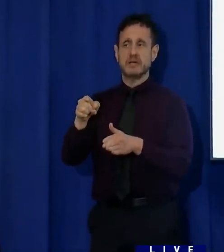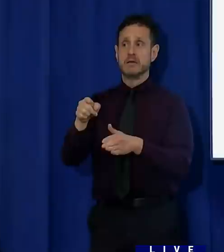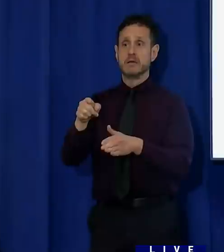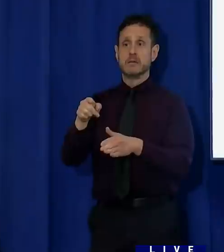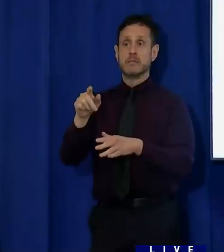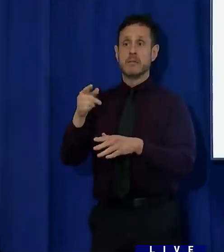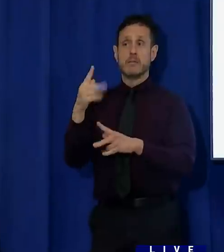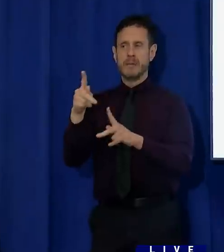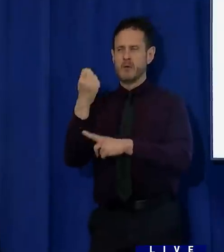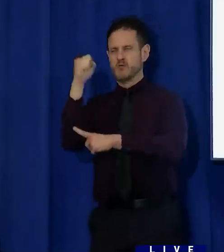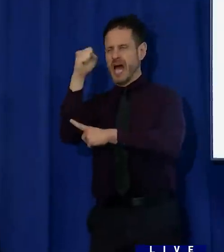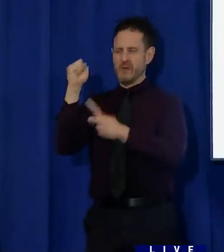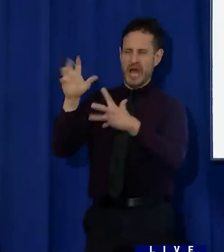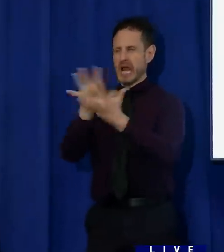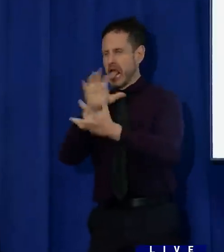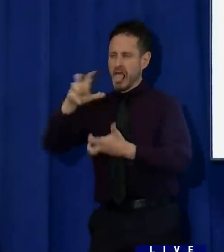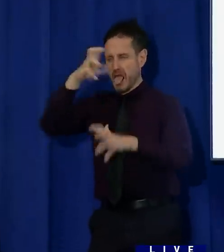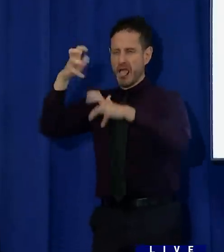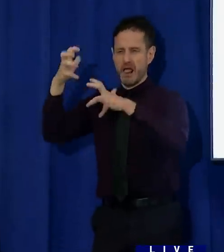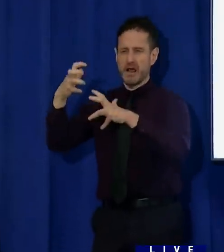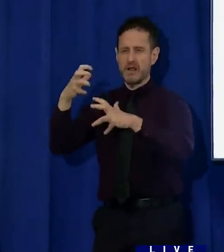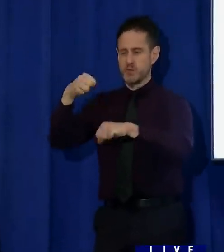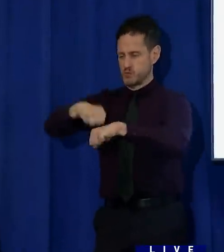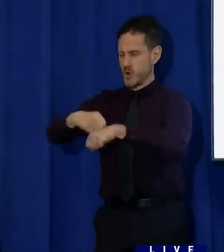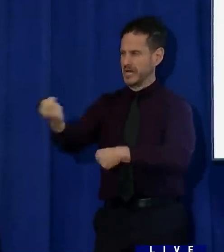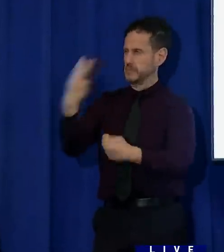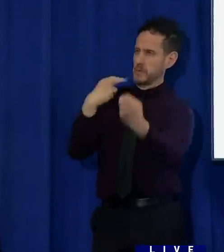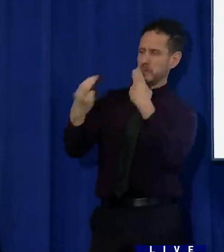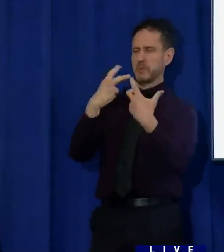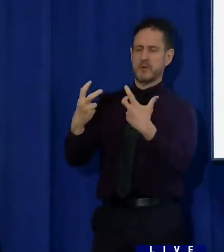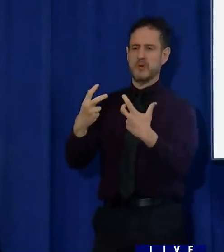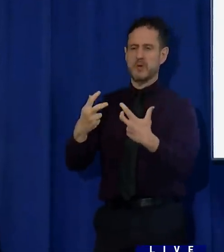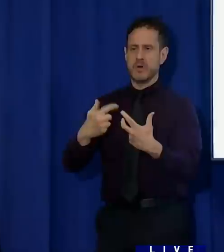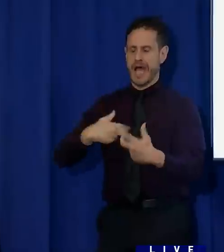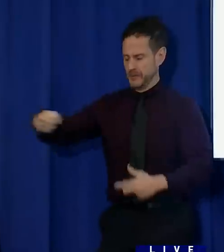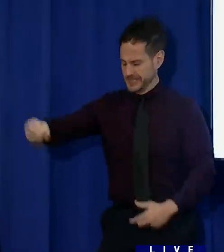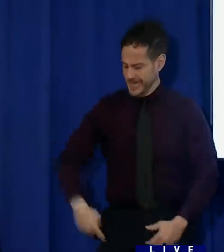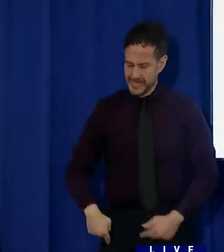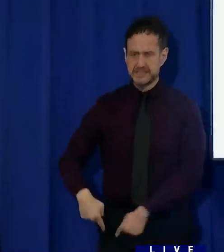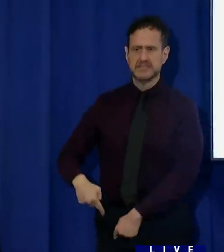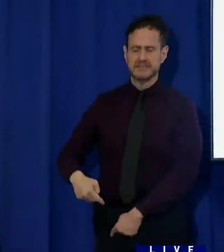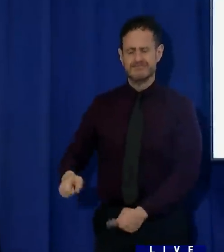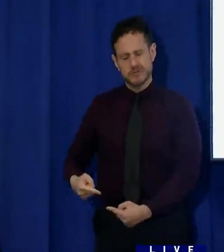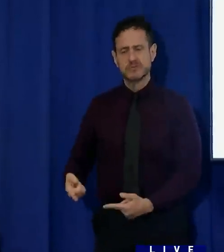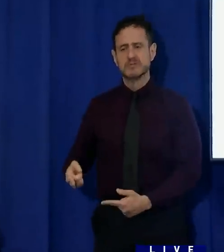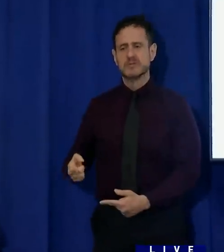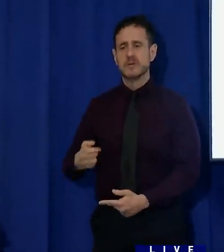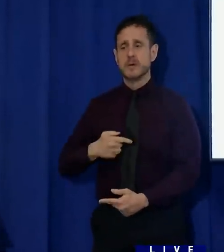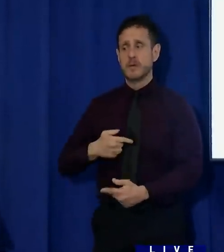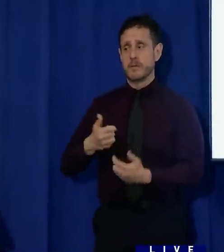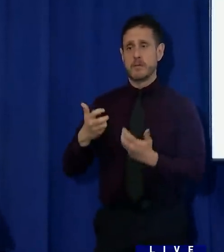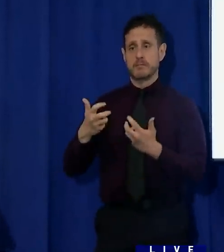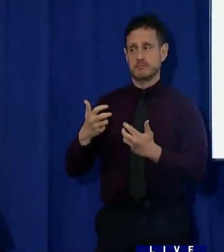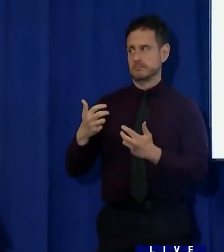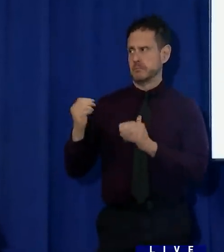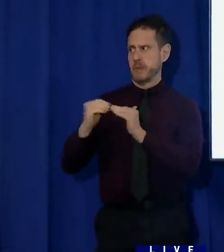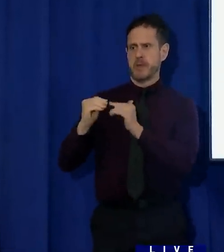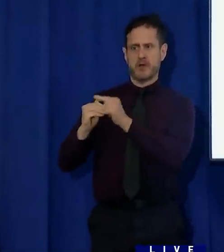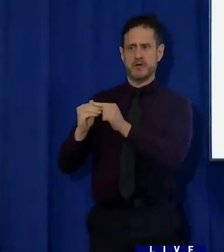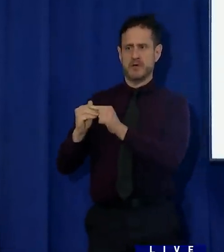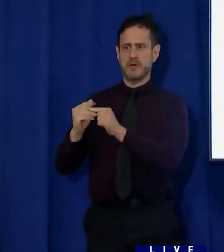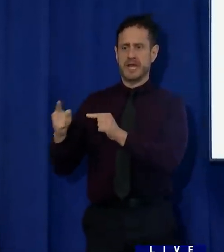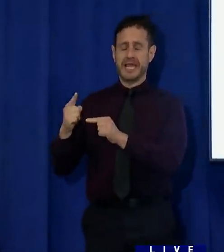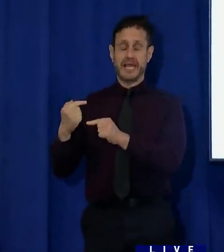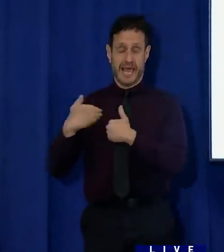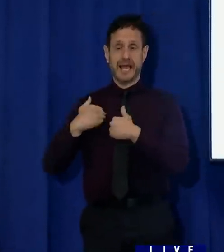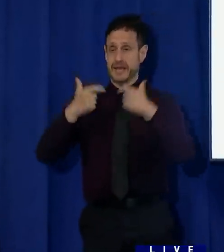rioters. I was hit in the leg. The officer standing next to me, part of my security detail, was hit in the head, hit in the helmet. Fortunately, he